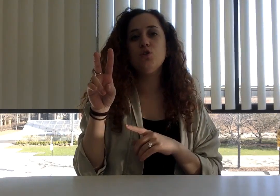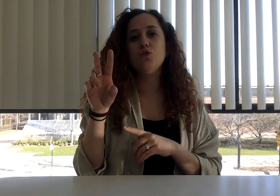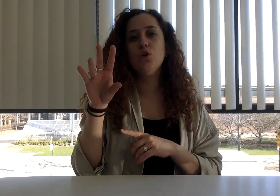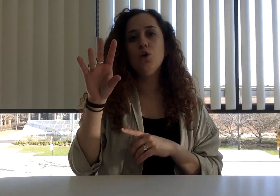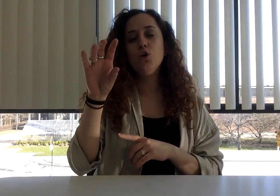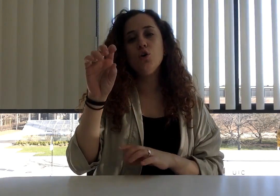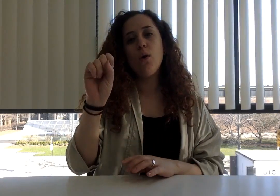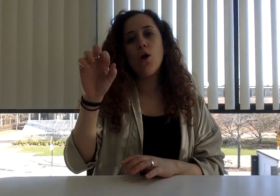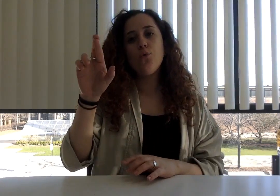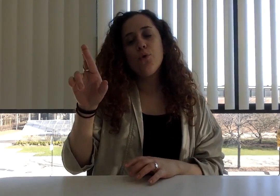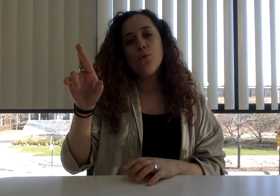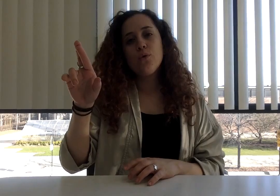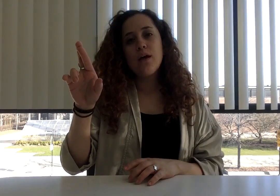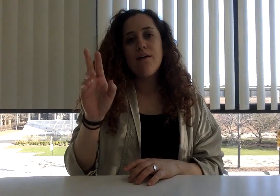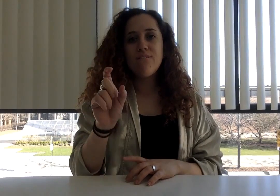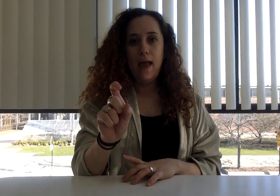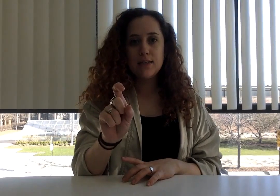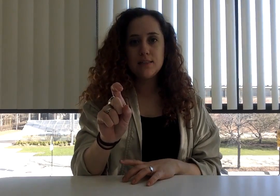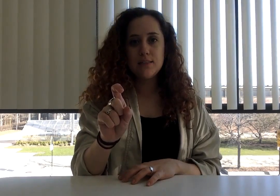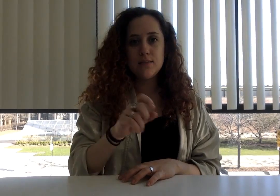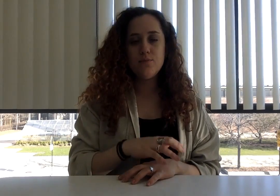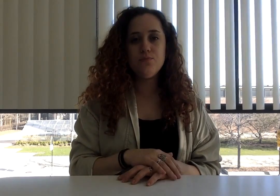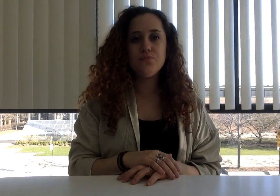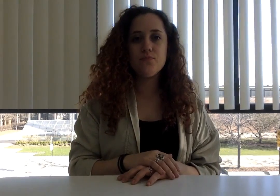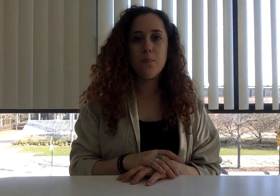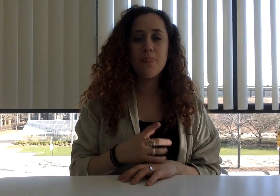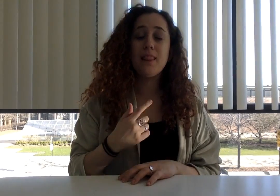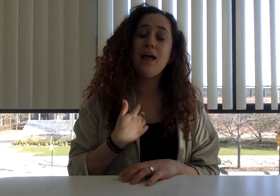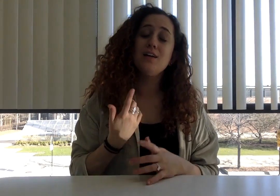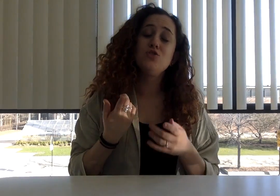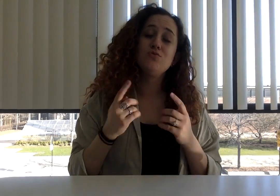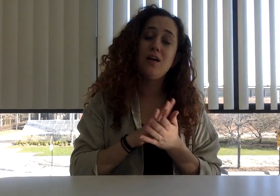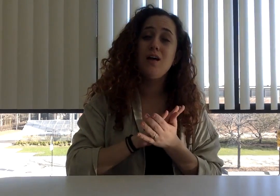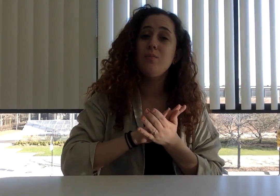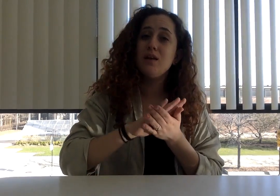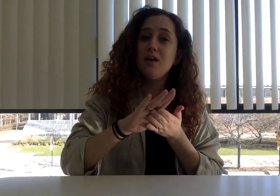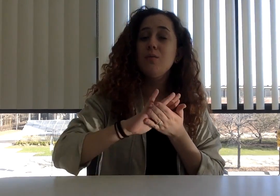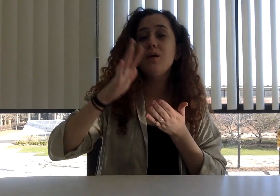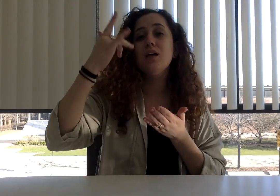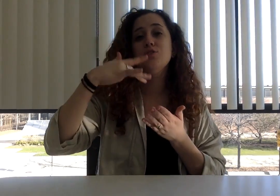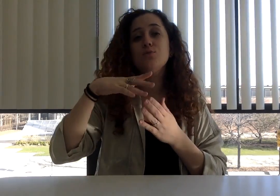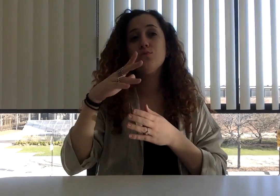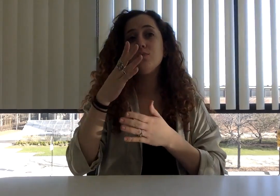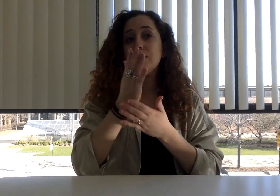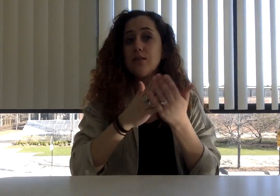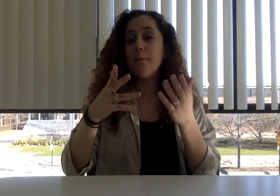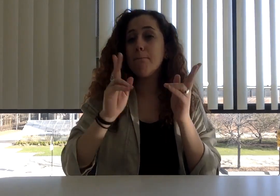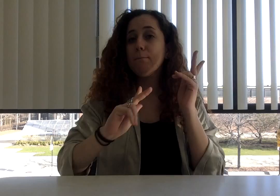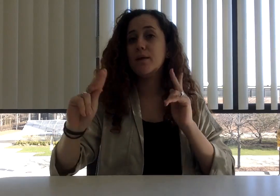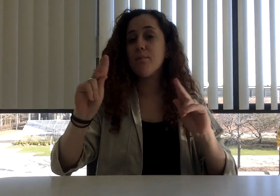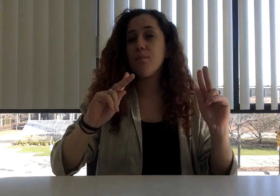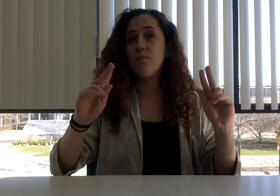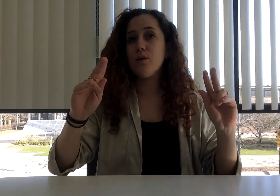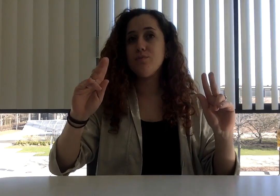gentle as possible because there were some people that did find the k value. If you got problem 2 right and you told me you had a